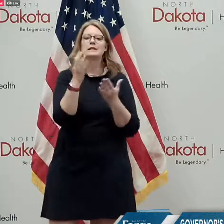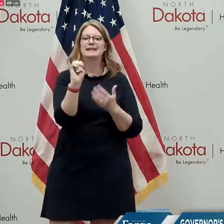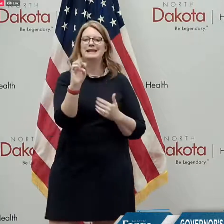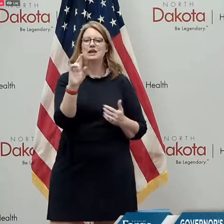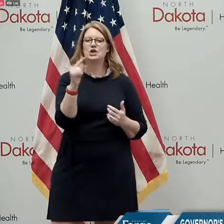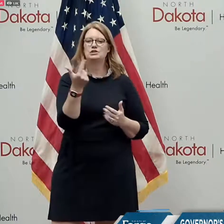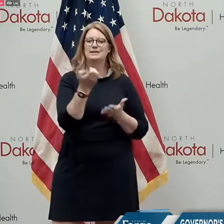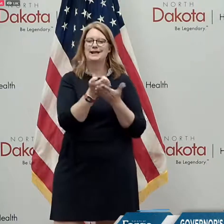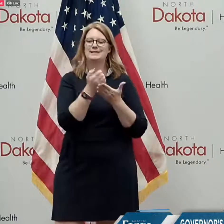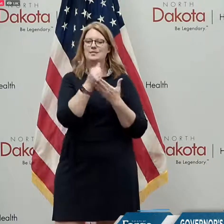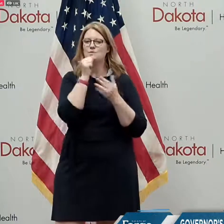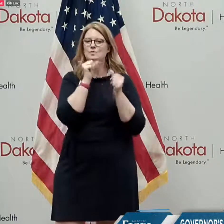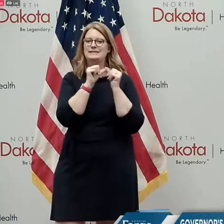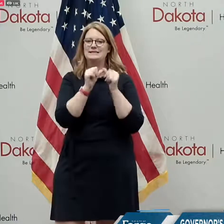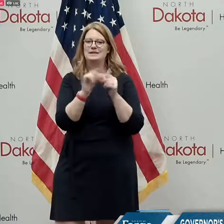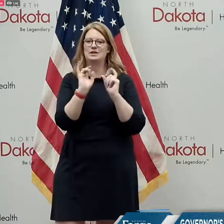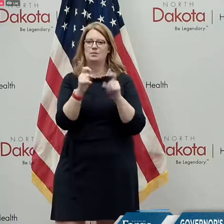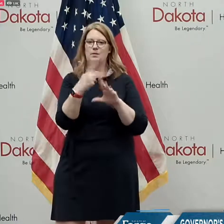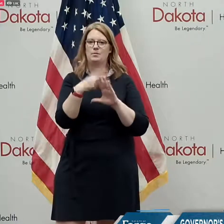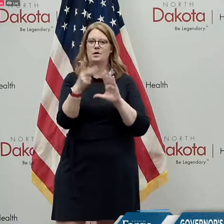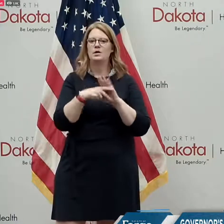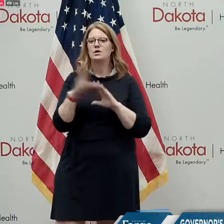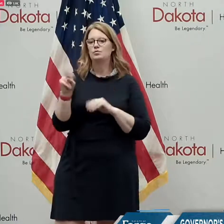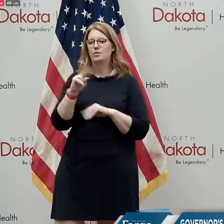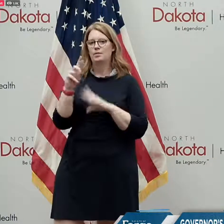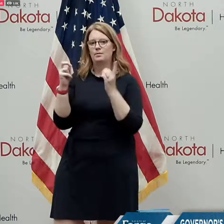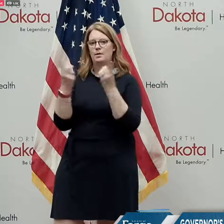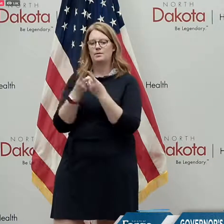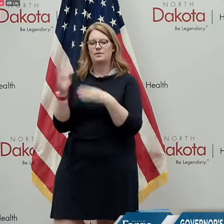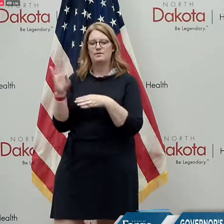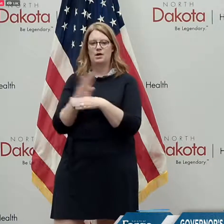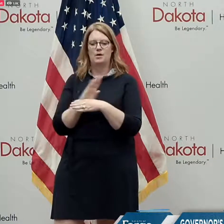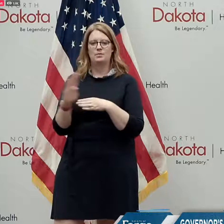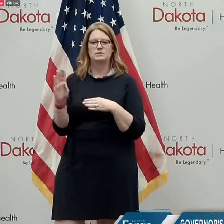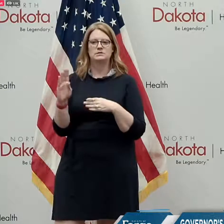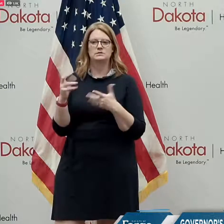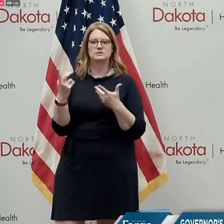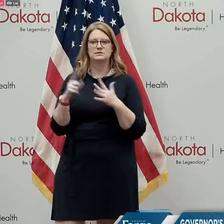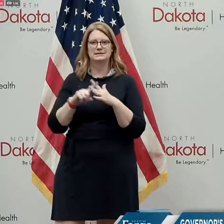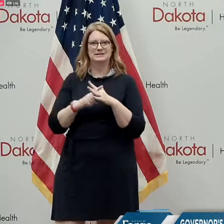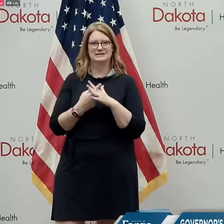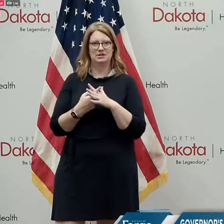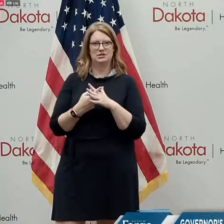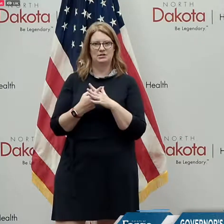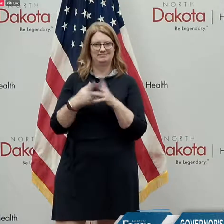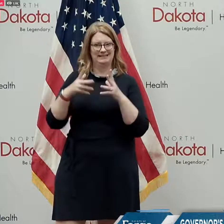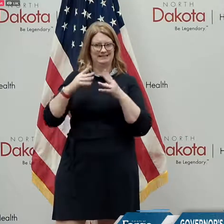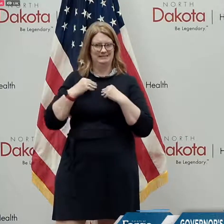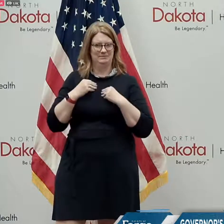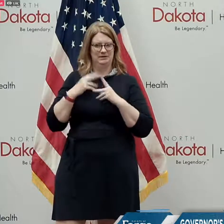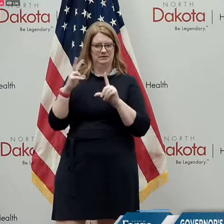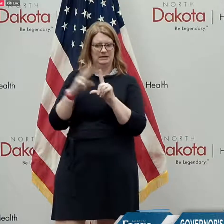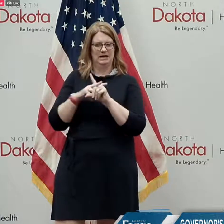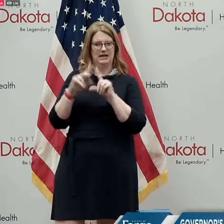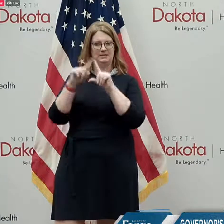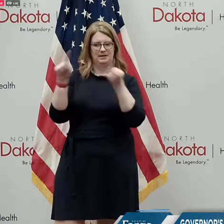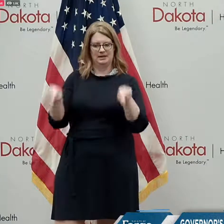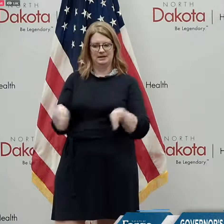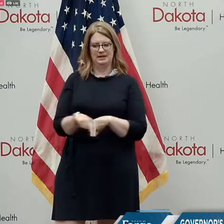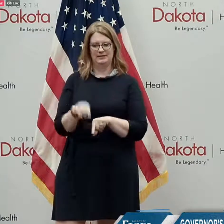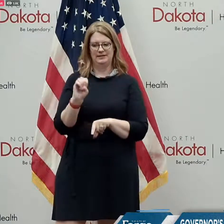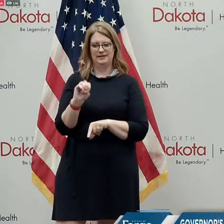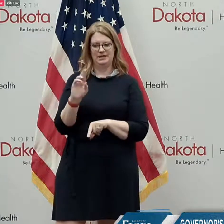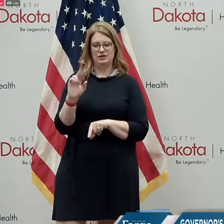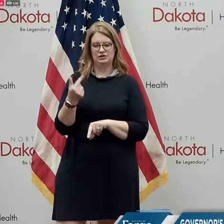Program. As you all know, the North Dakota Department of Commerce began receiving applications for the